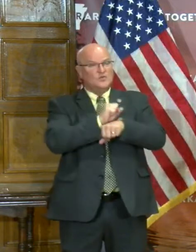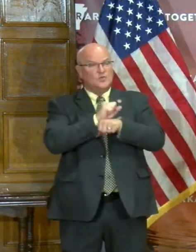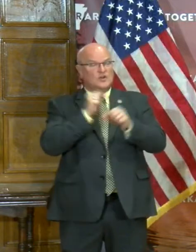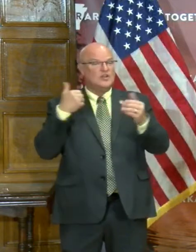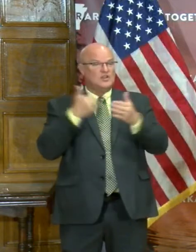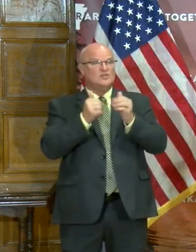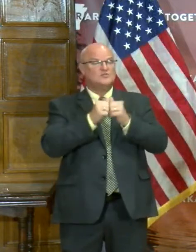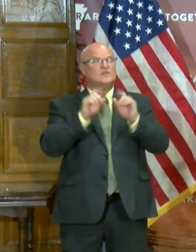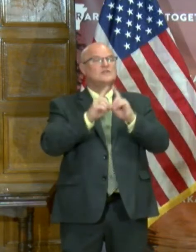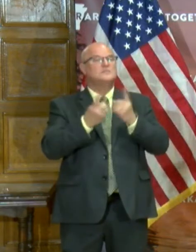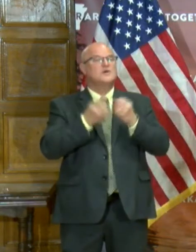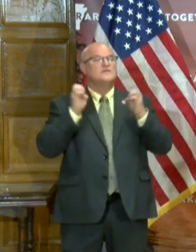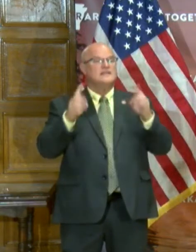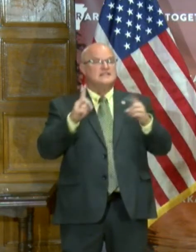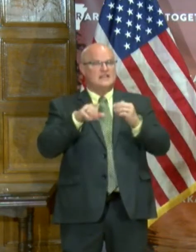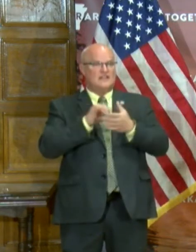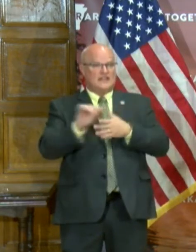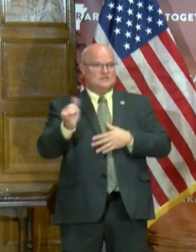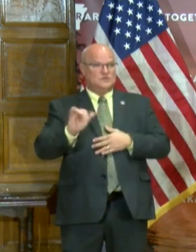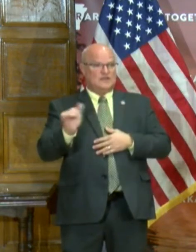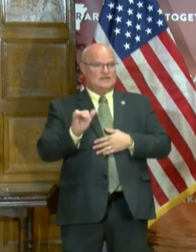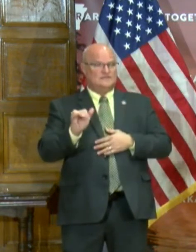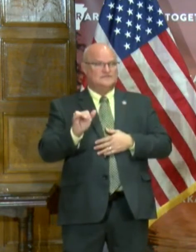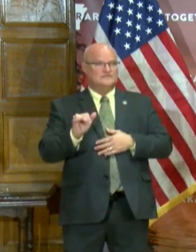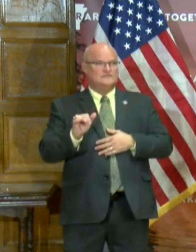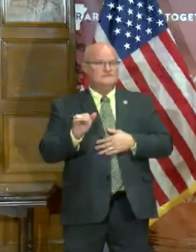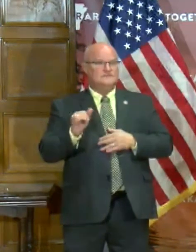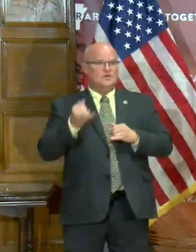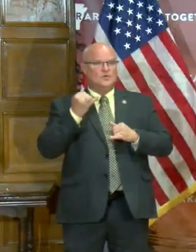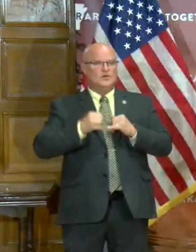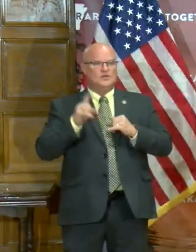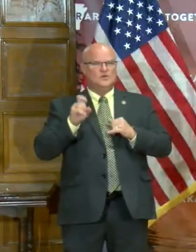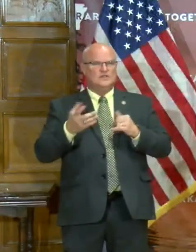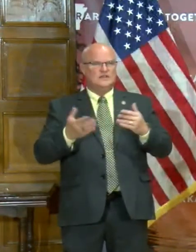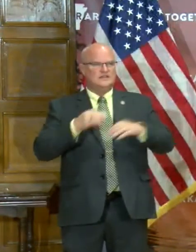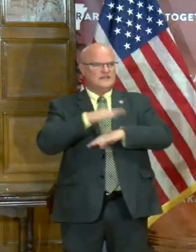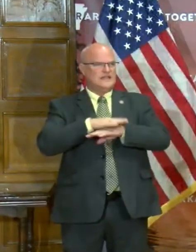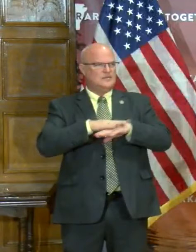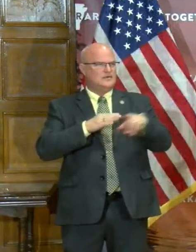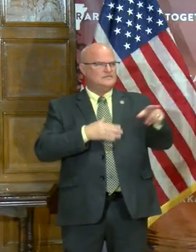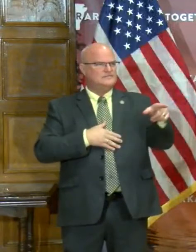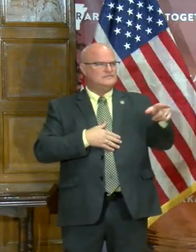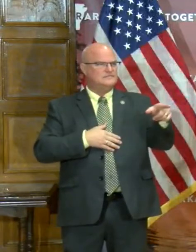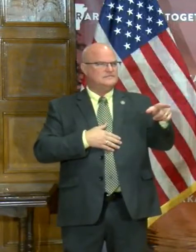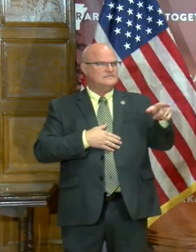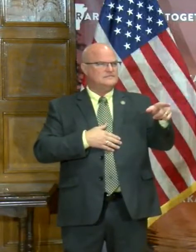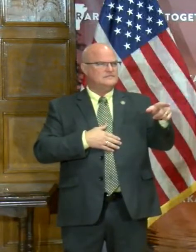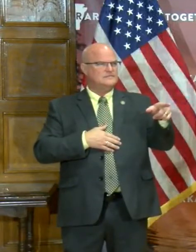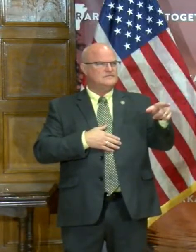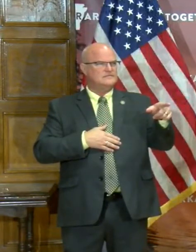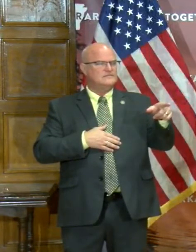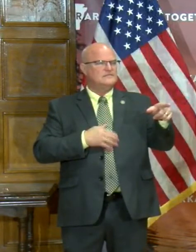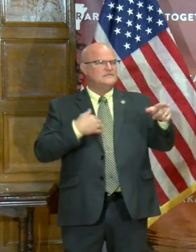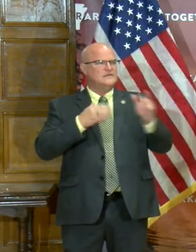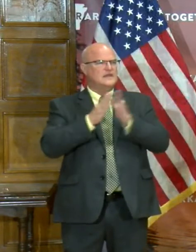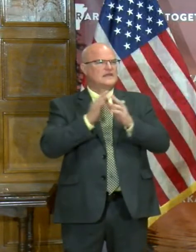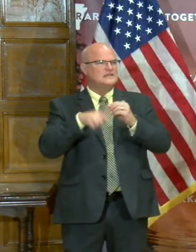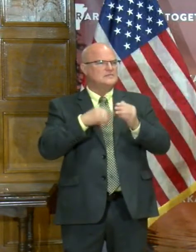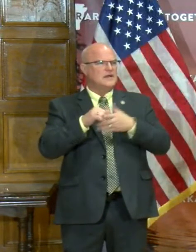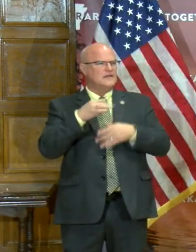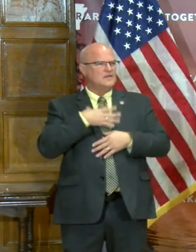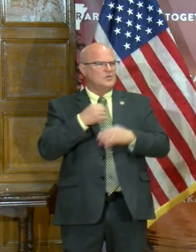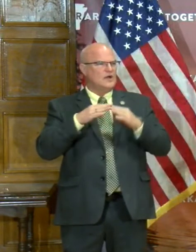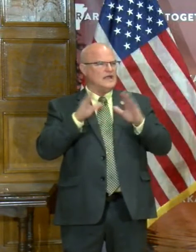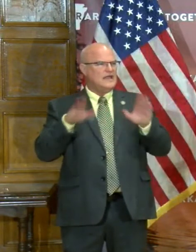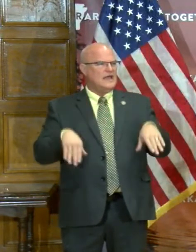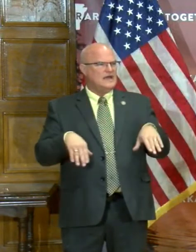of Education on that as well. Final question here at the table. I just wanted to ask about the White